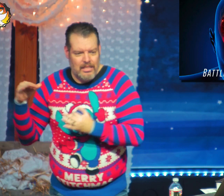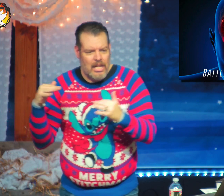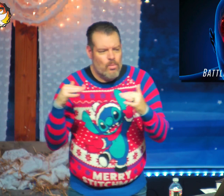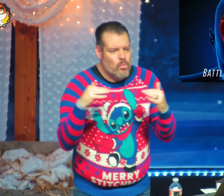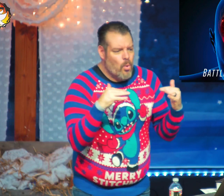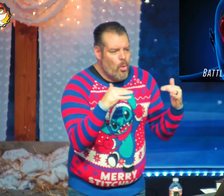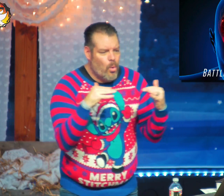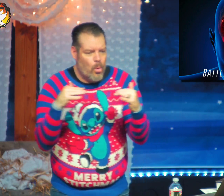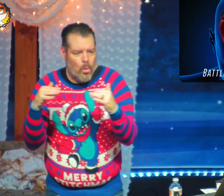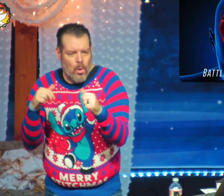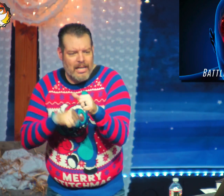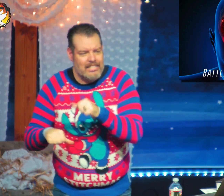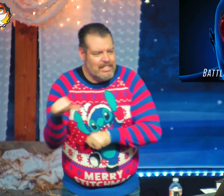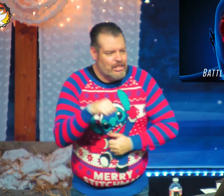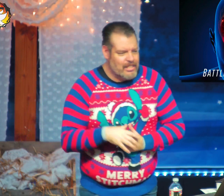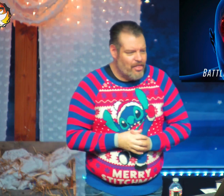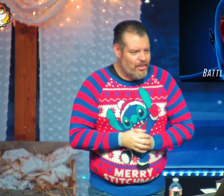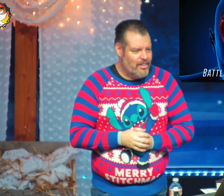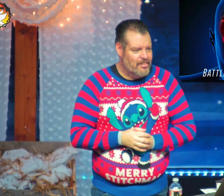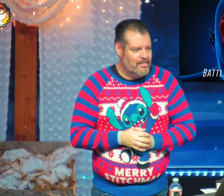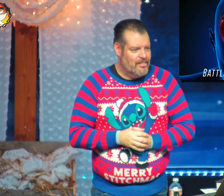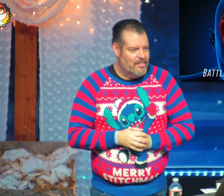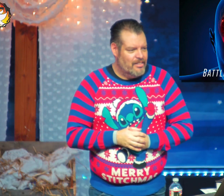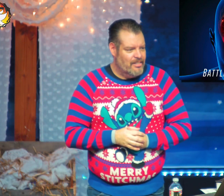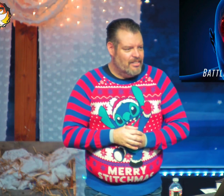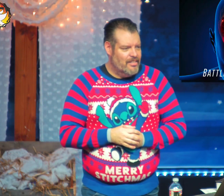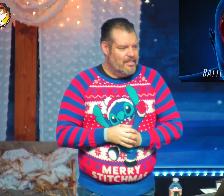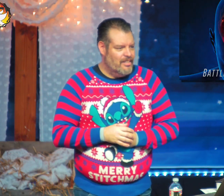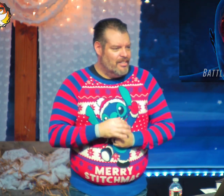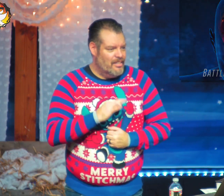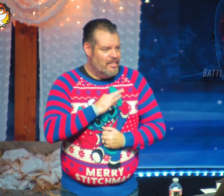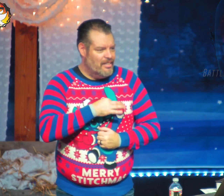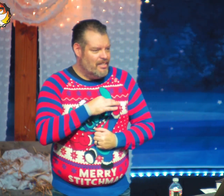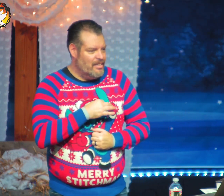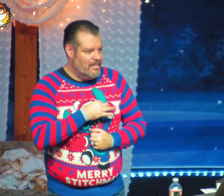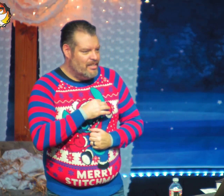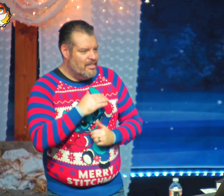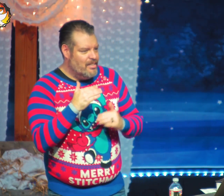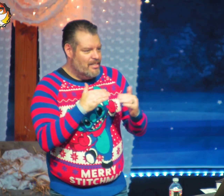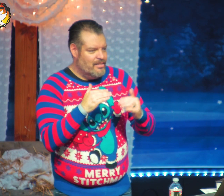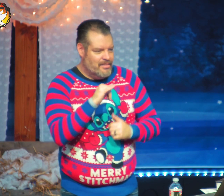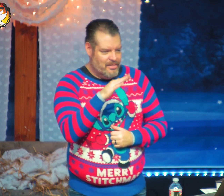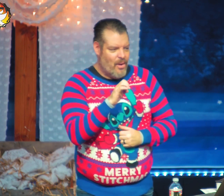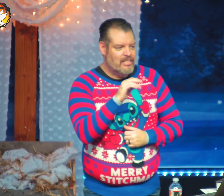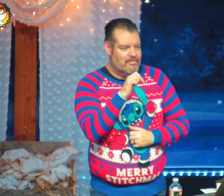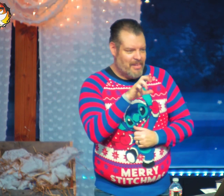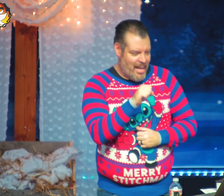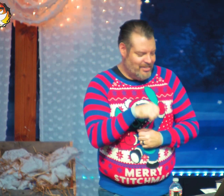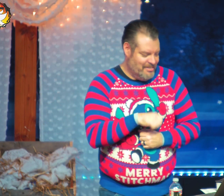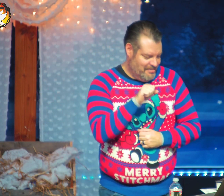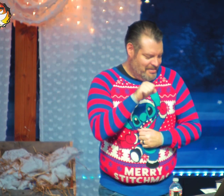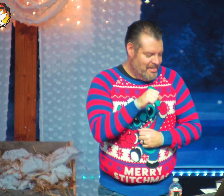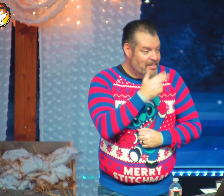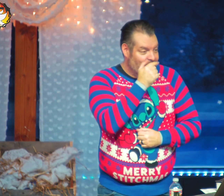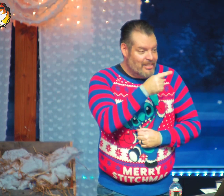Our mind. The battlefield in our mind. Our flesh.